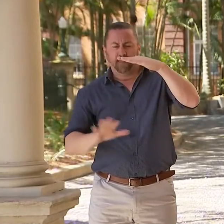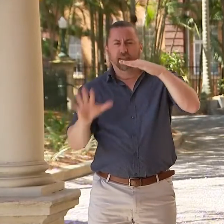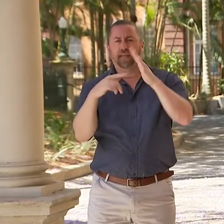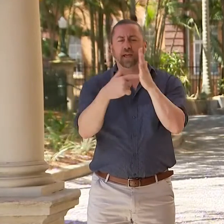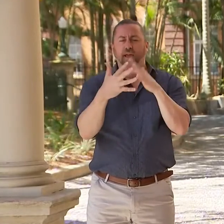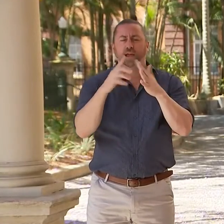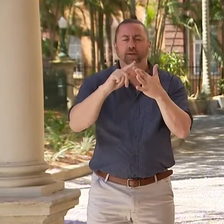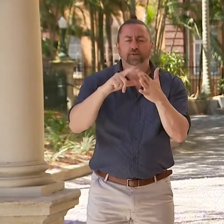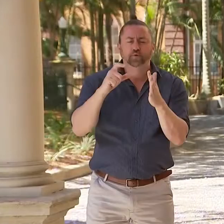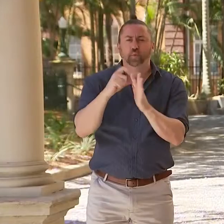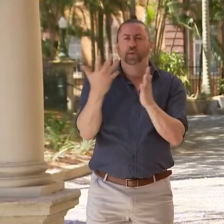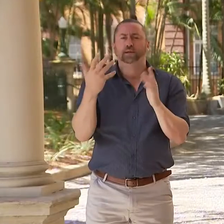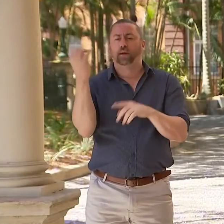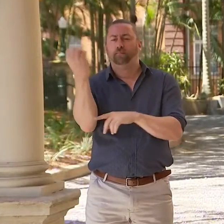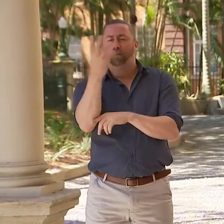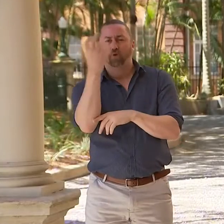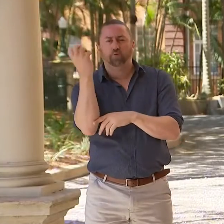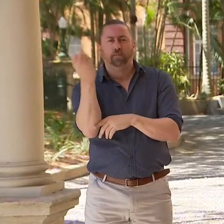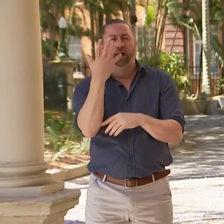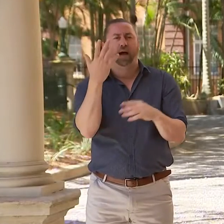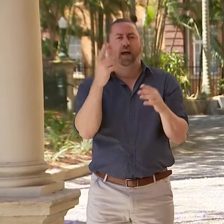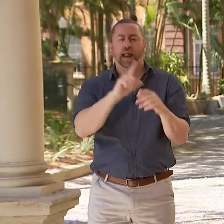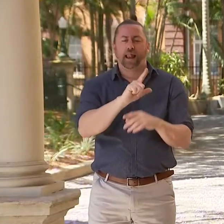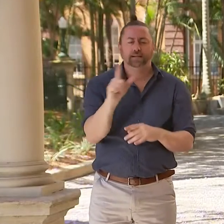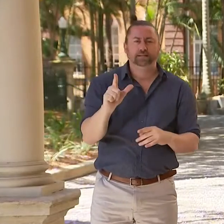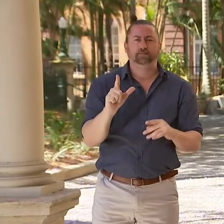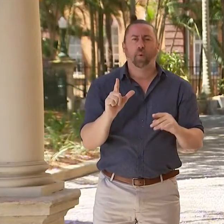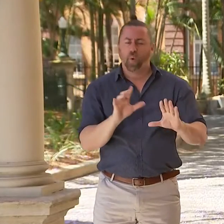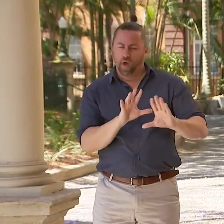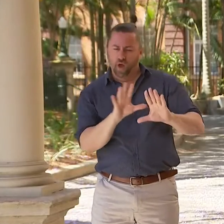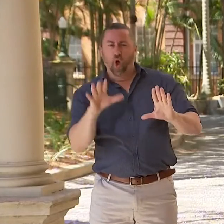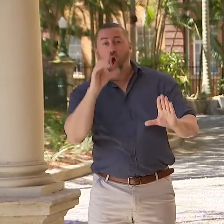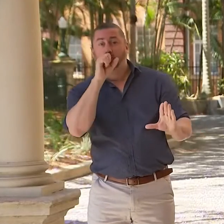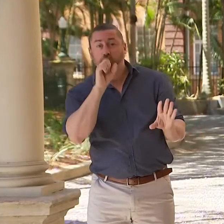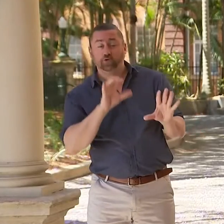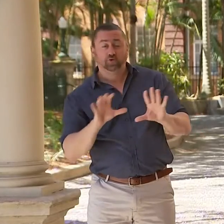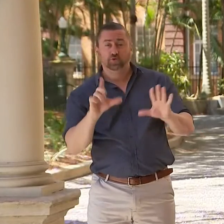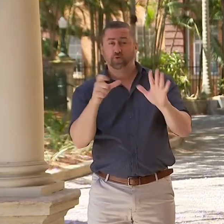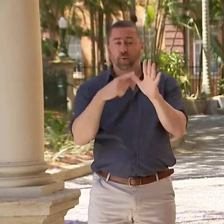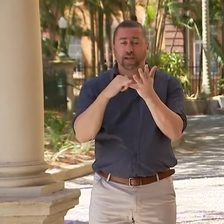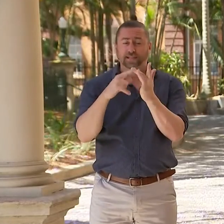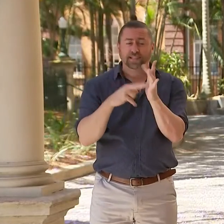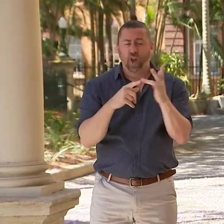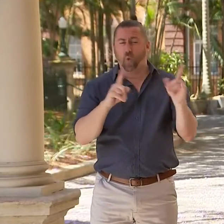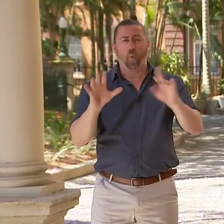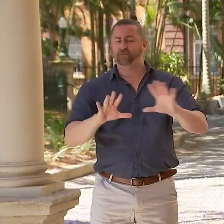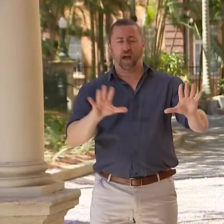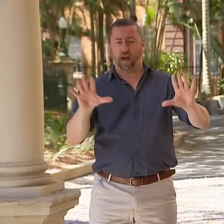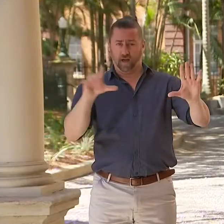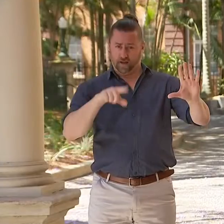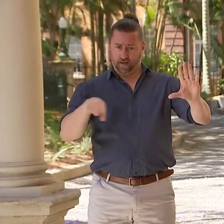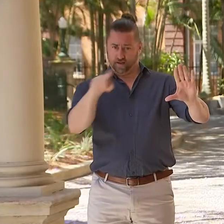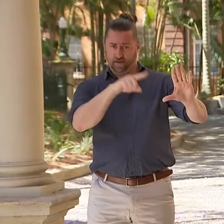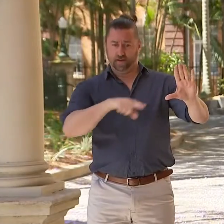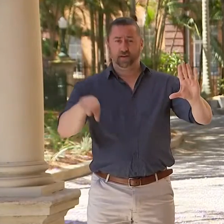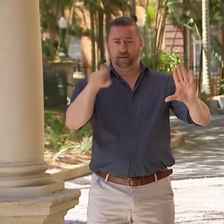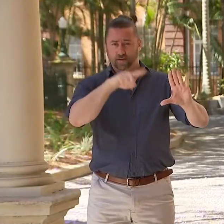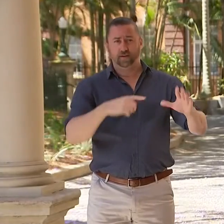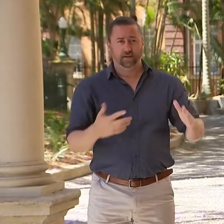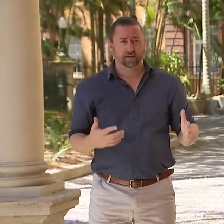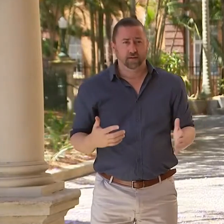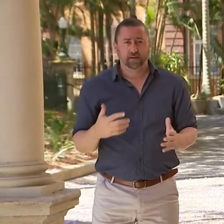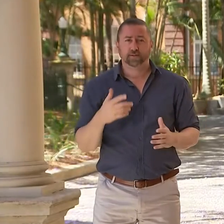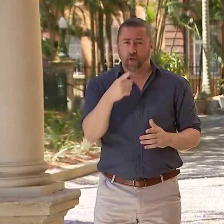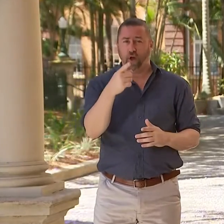few essential reasons. As we can see, every day New South Wales moves parts